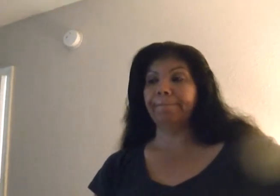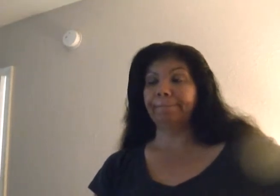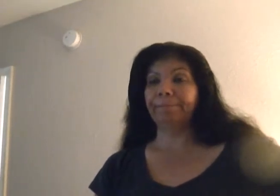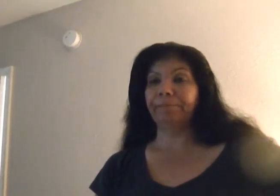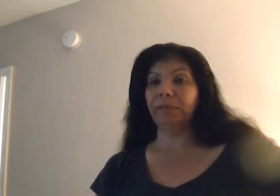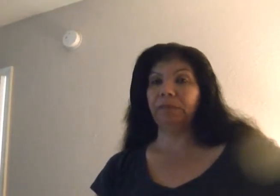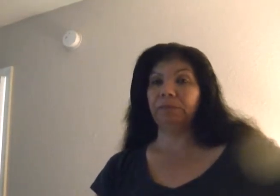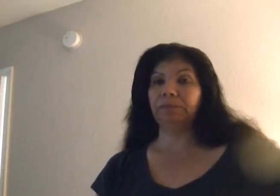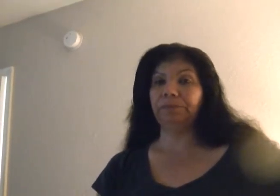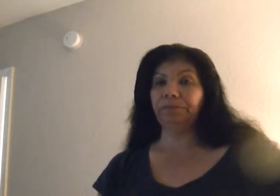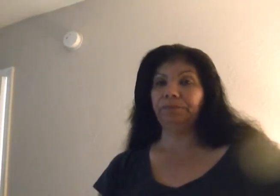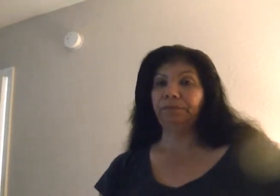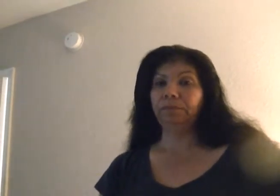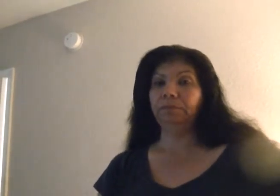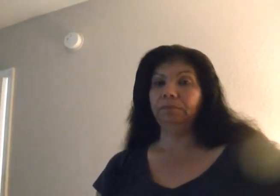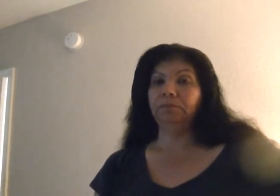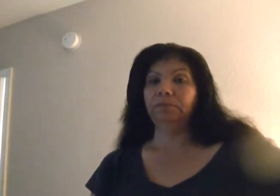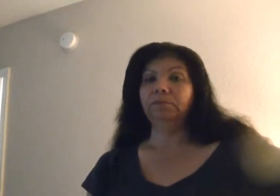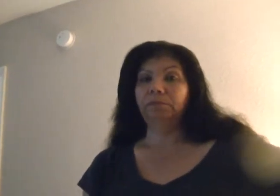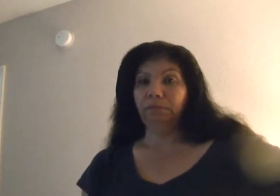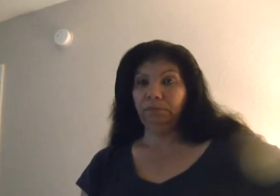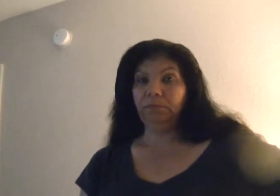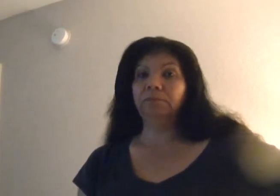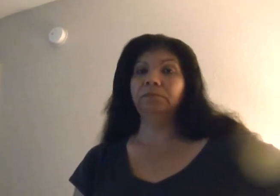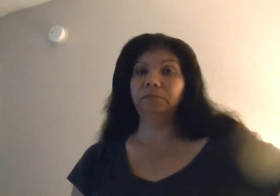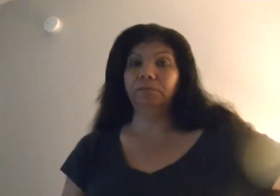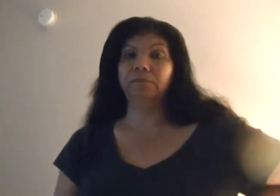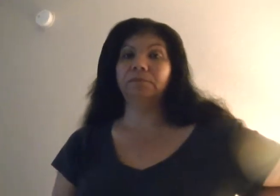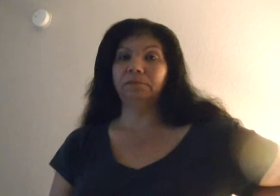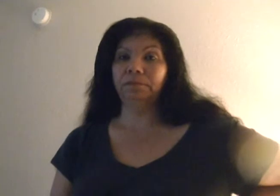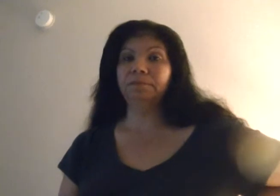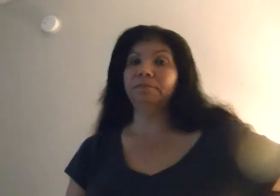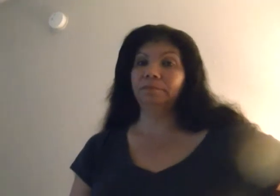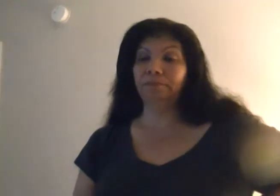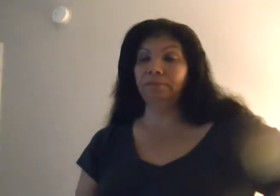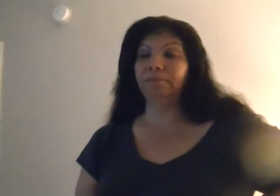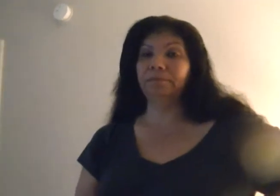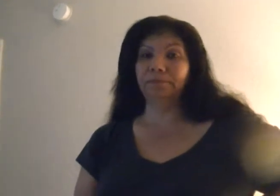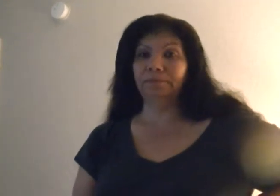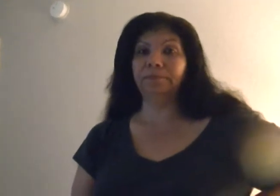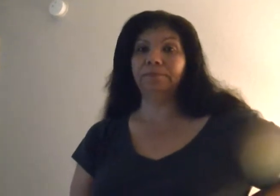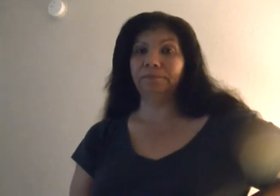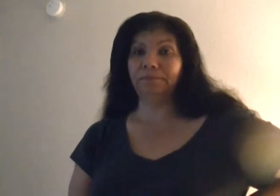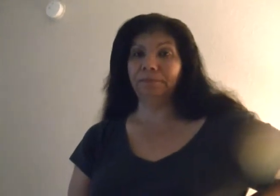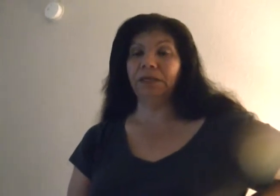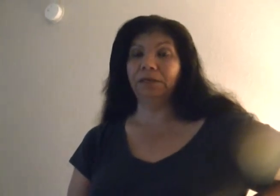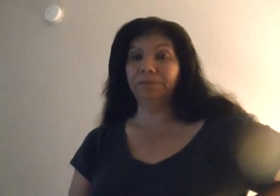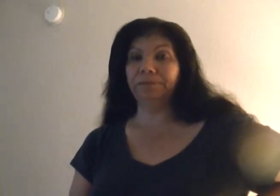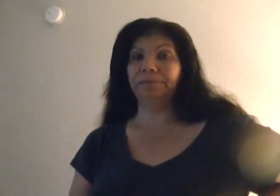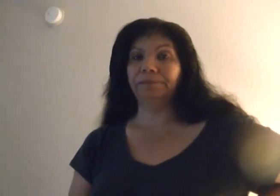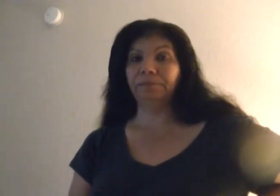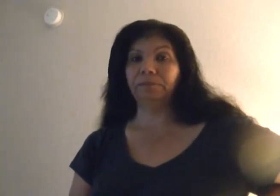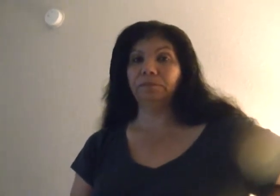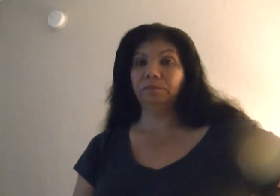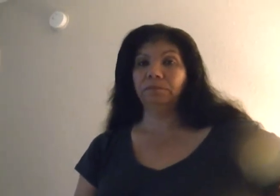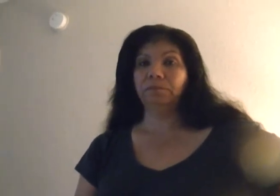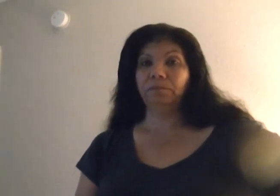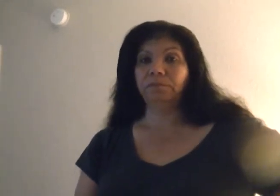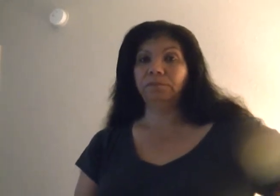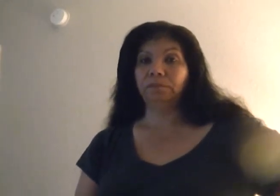whereby know you that we are in him. This is how you know that you're in him. His word means his rhema word. Yeah. That unction you talked about on the